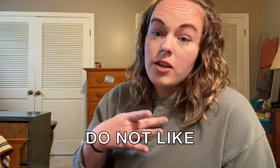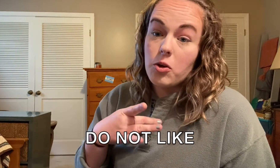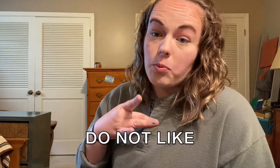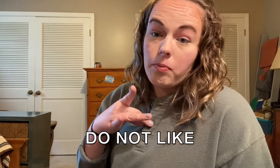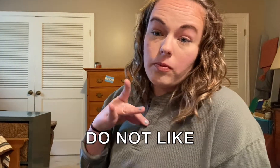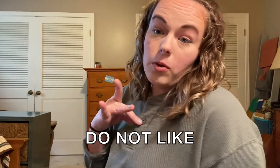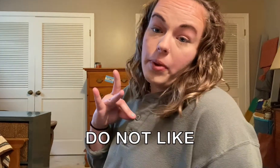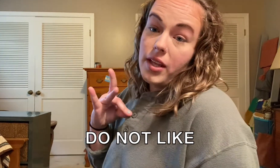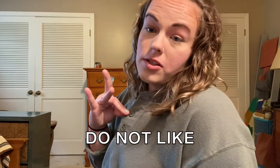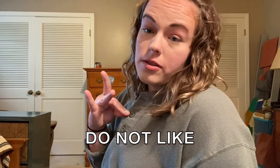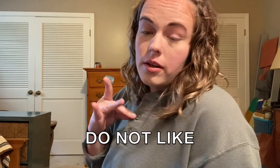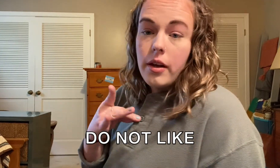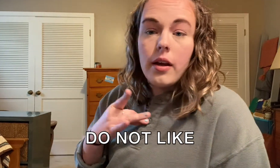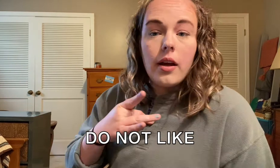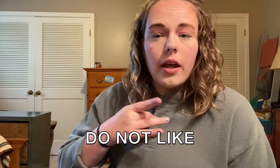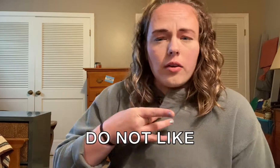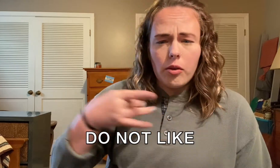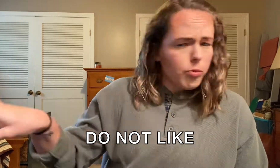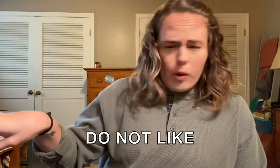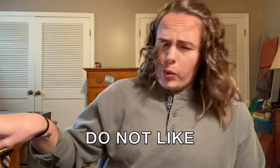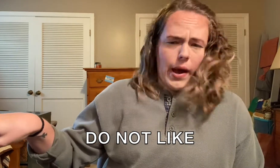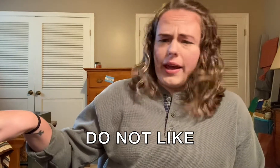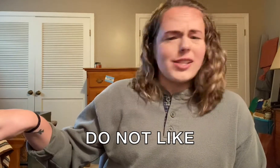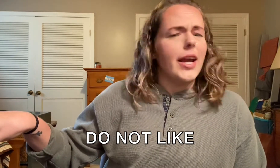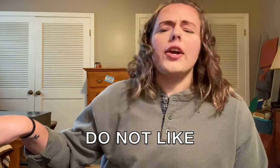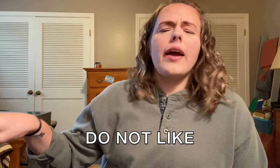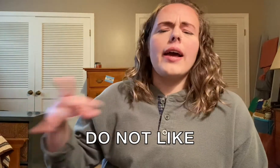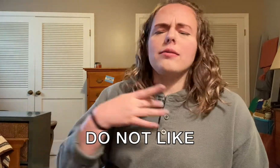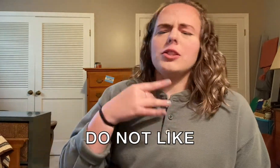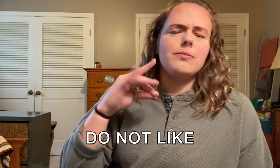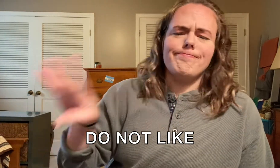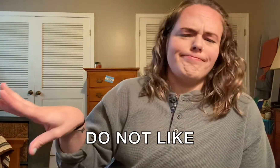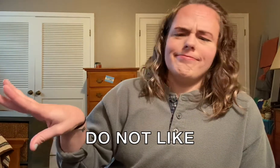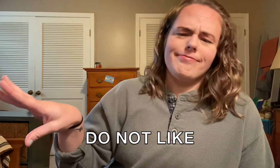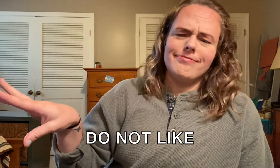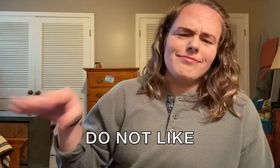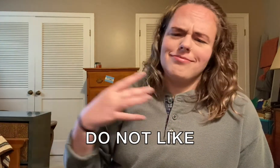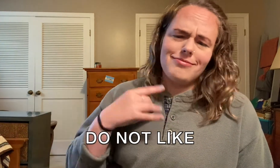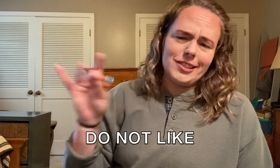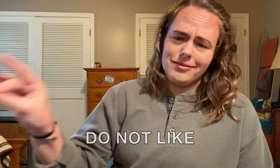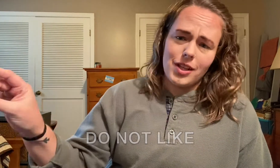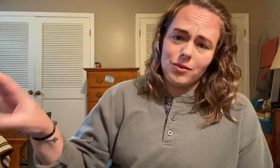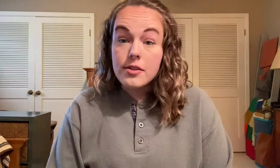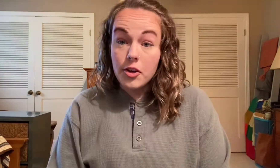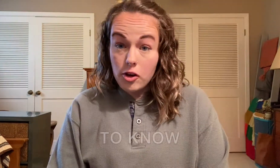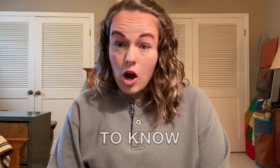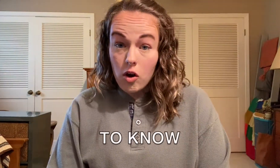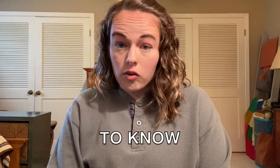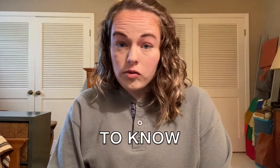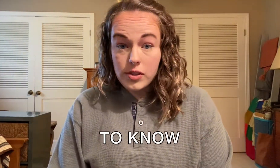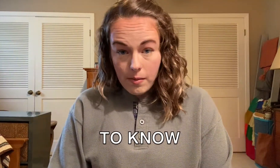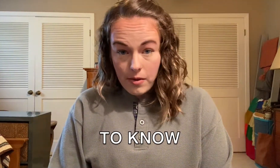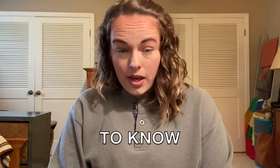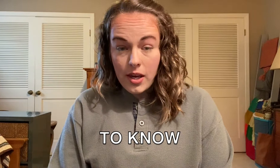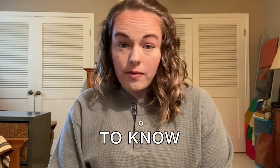You pinch and you throw it away and shake your head. Just no. To know something, if you